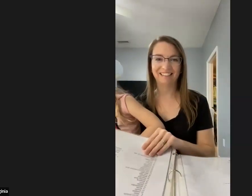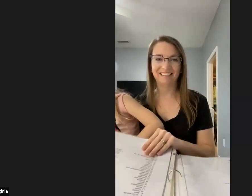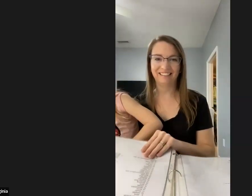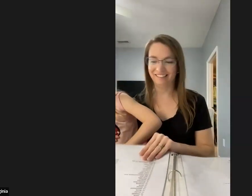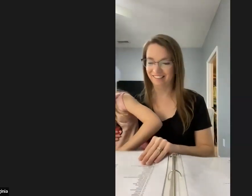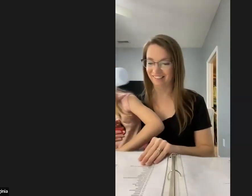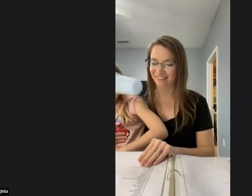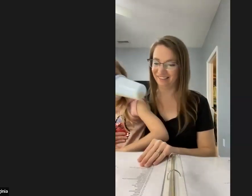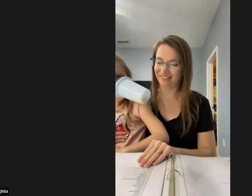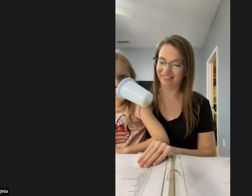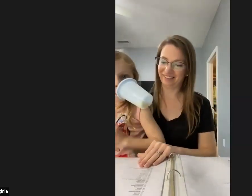right.